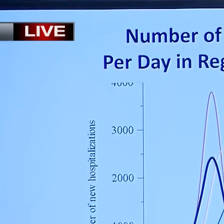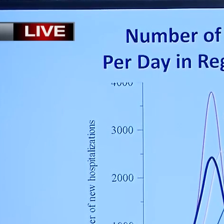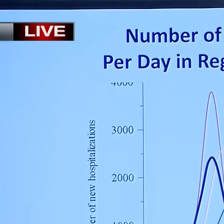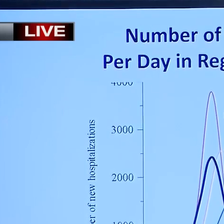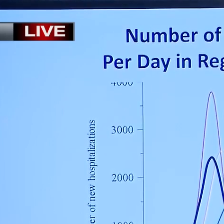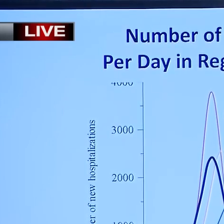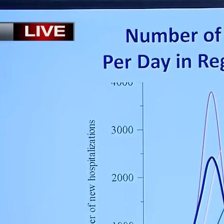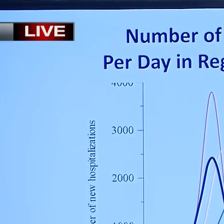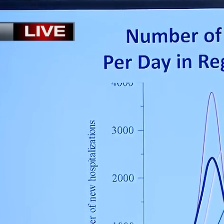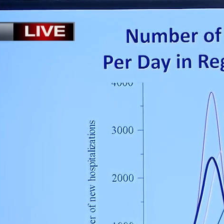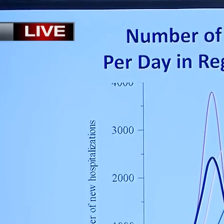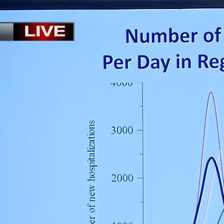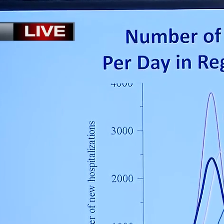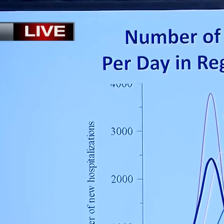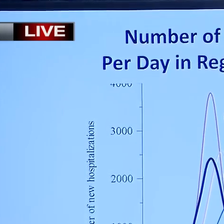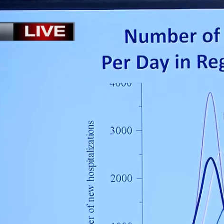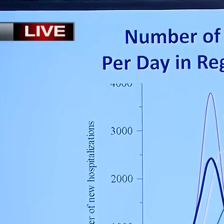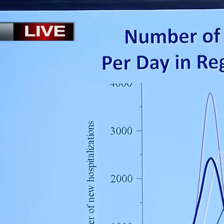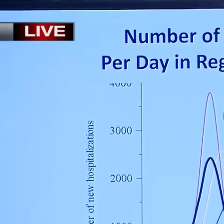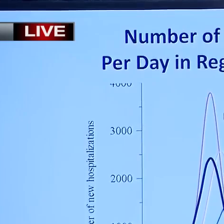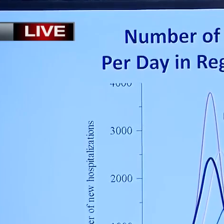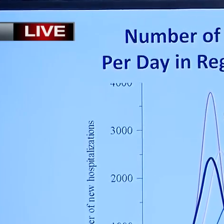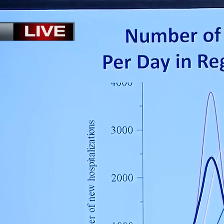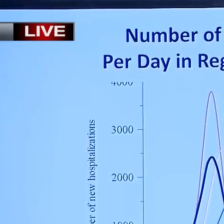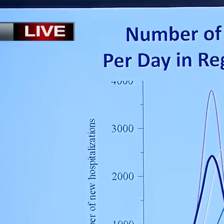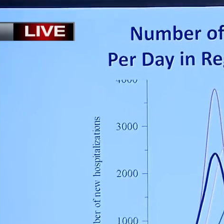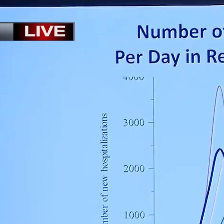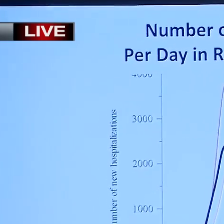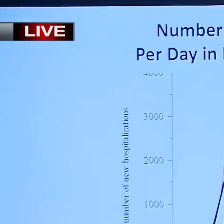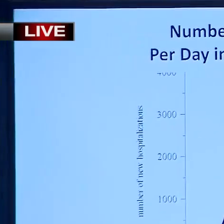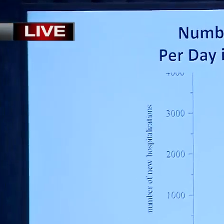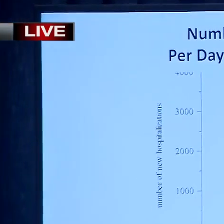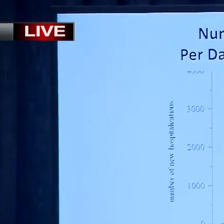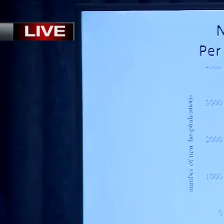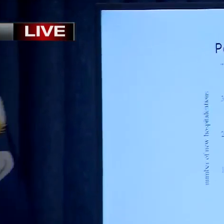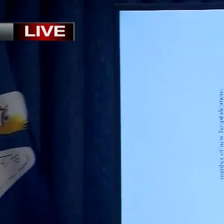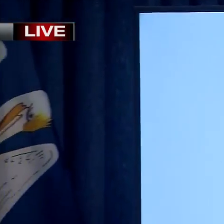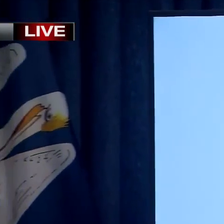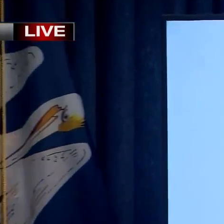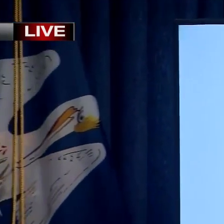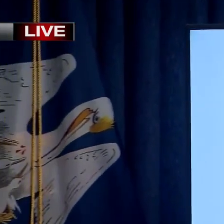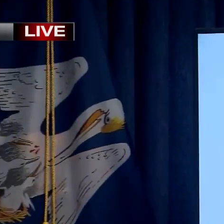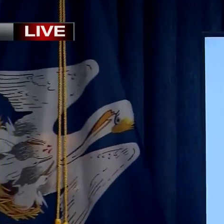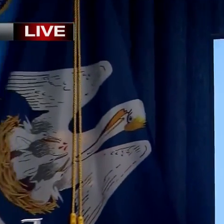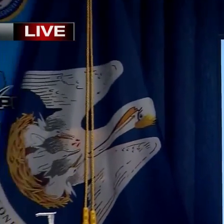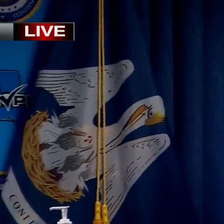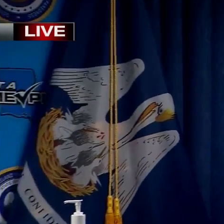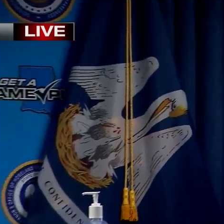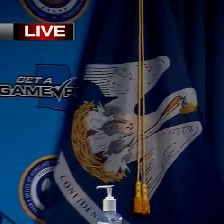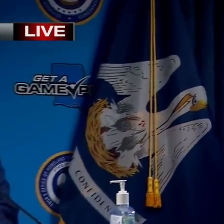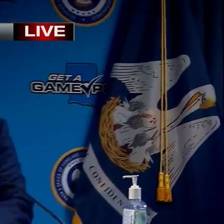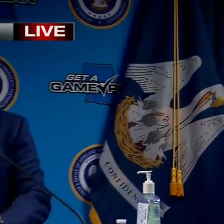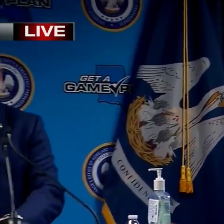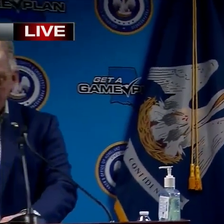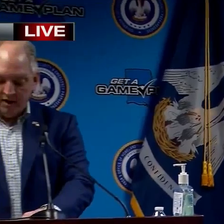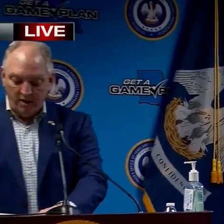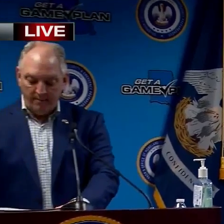So we have indications, quite frankly, that are giving us some hope, a glimmer of hope. It's still